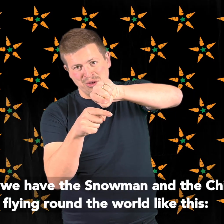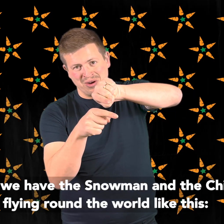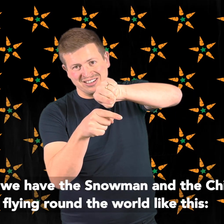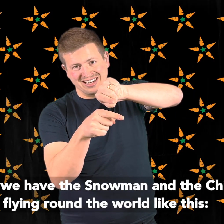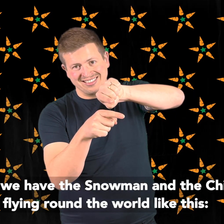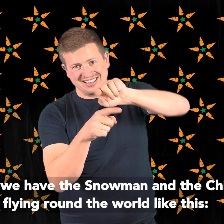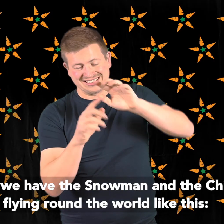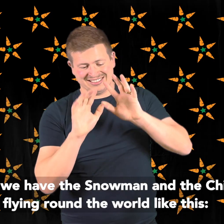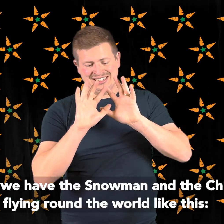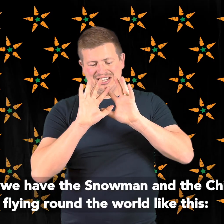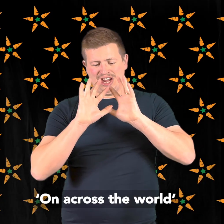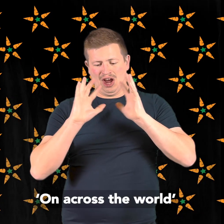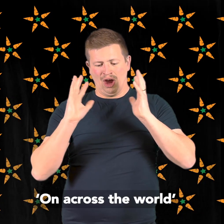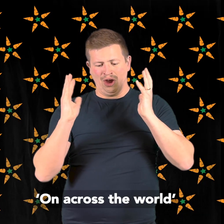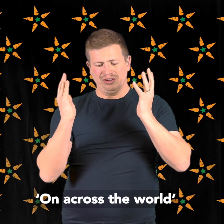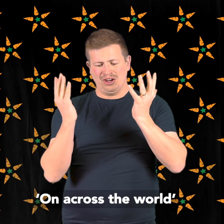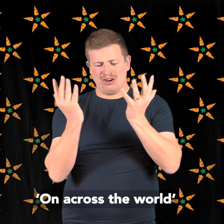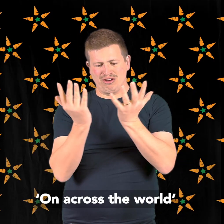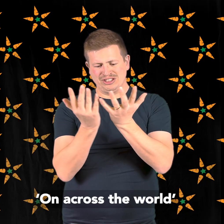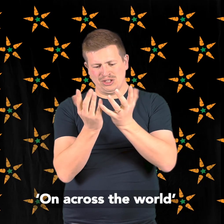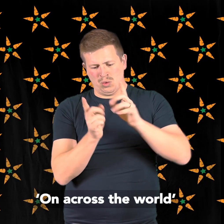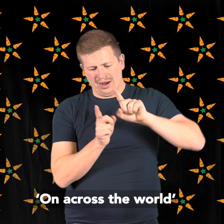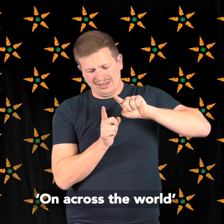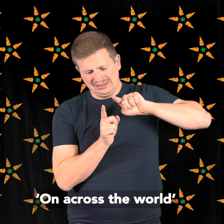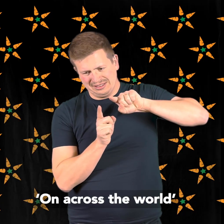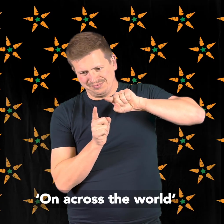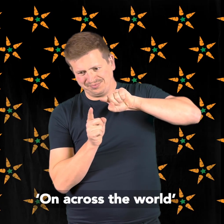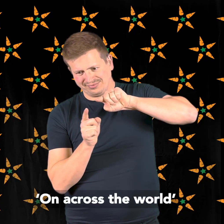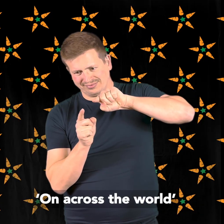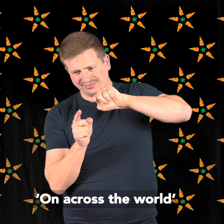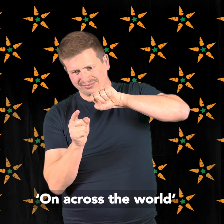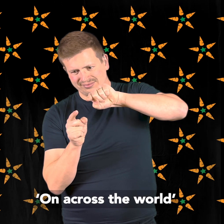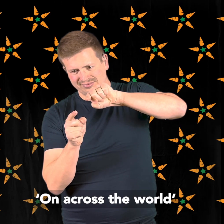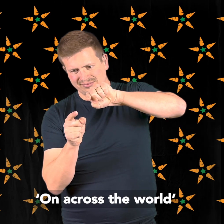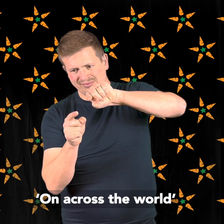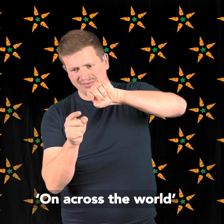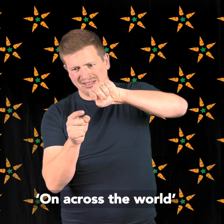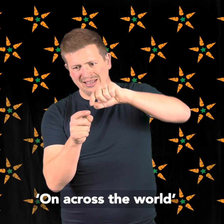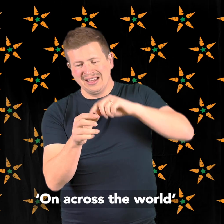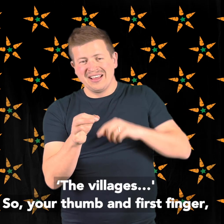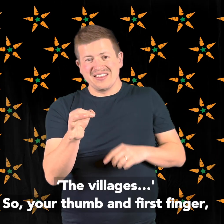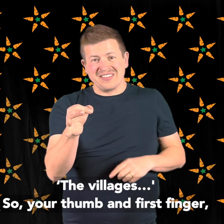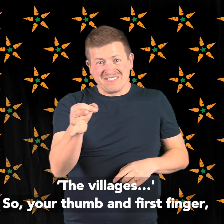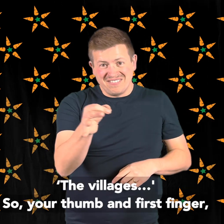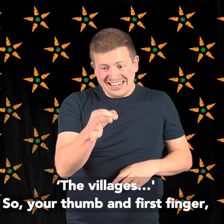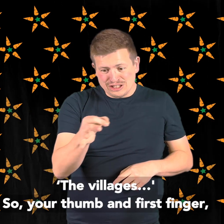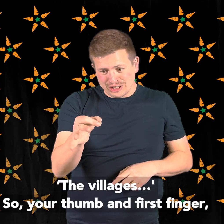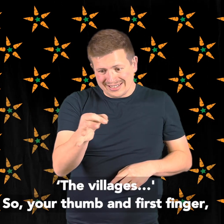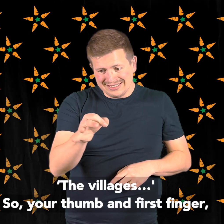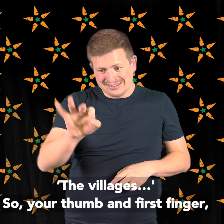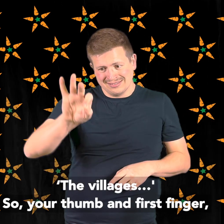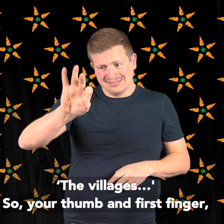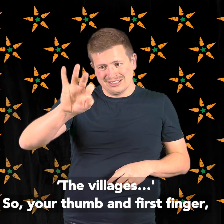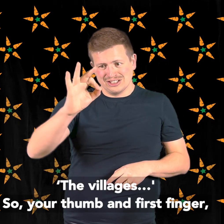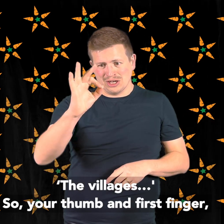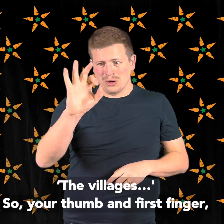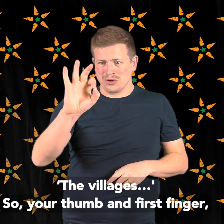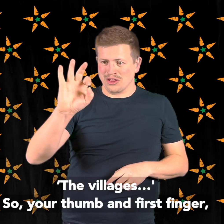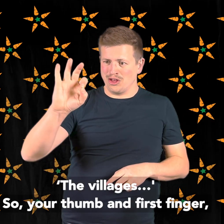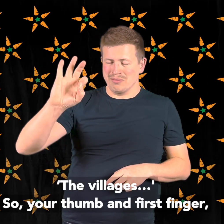world like this. On across the world, The villages, so your thumb and